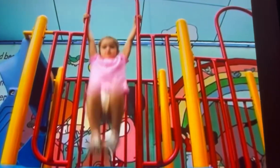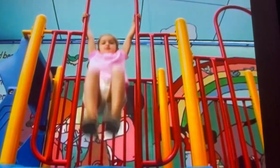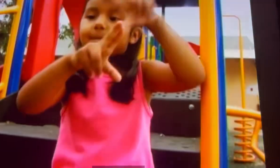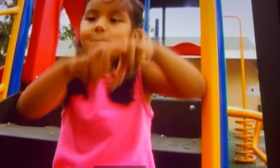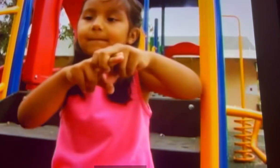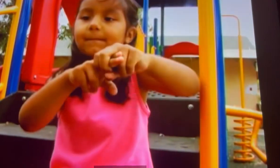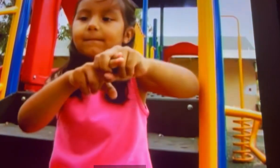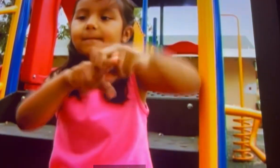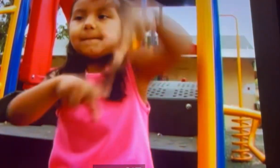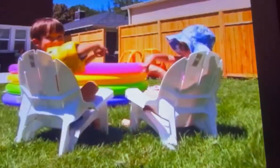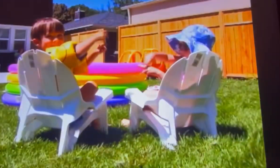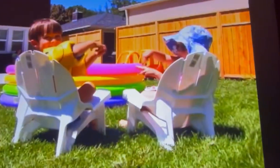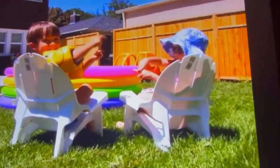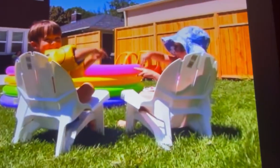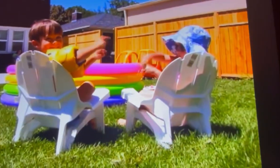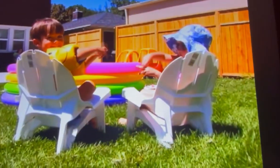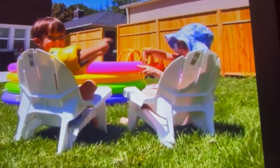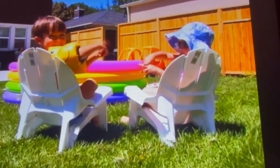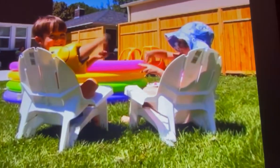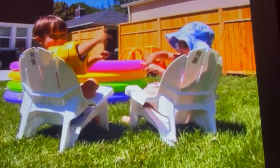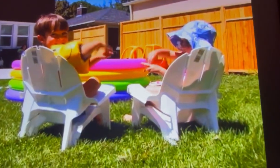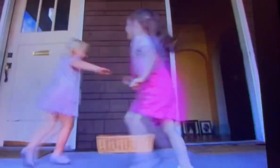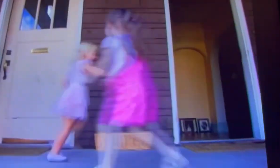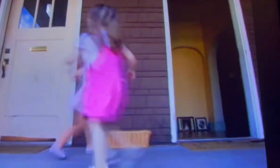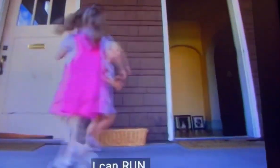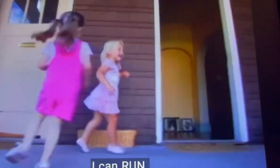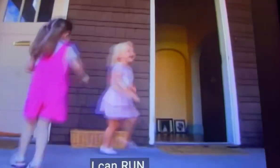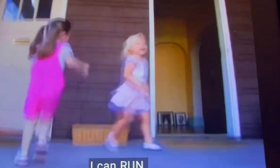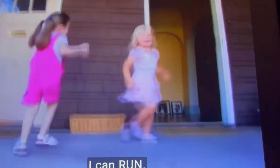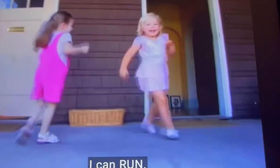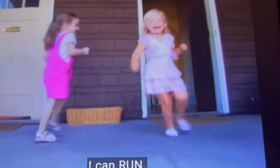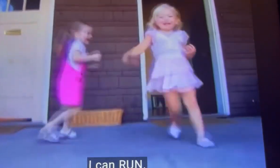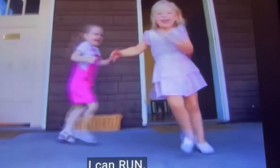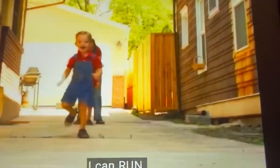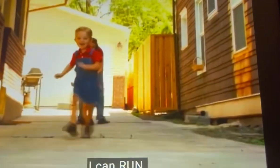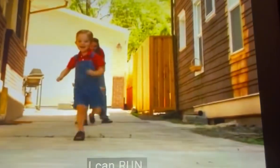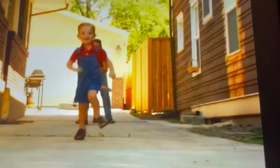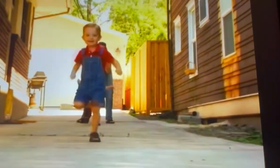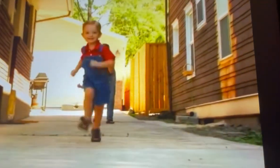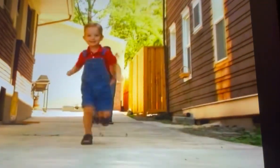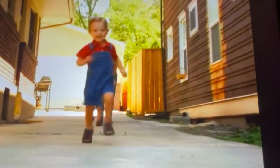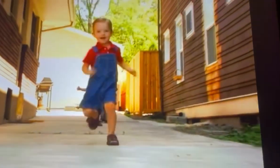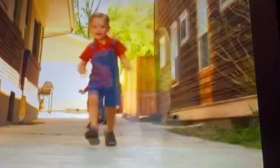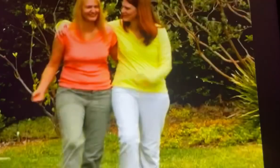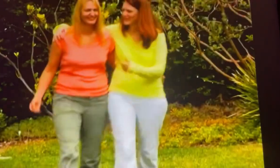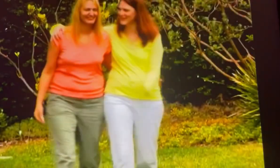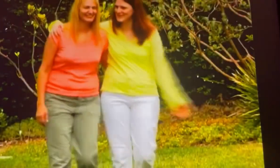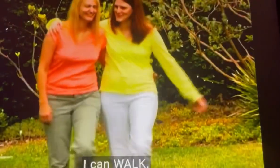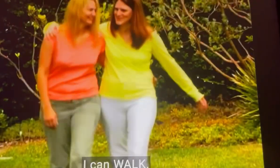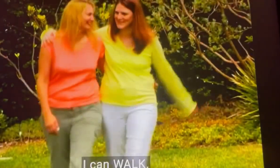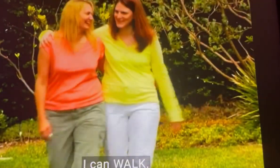I can sit. I can run. I can walk.